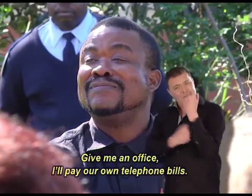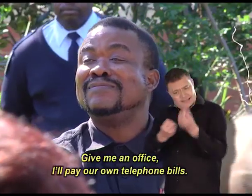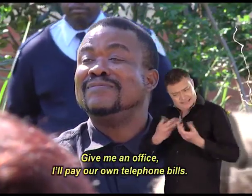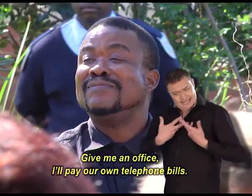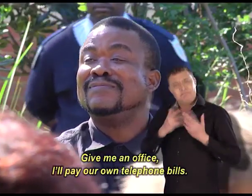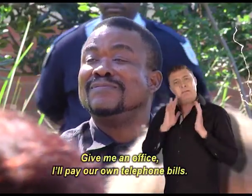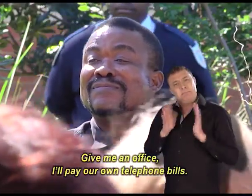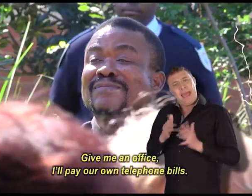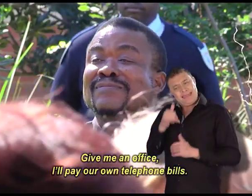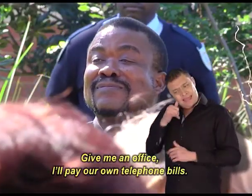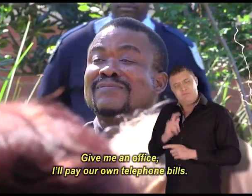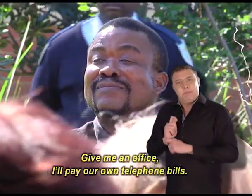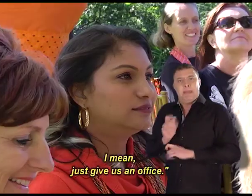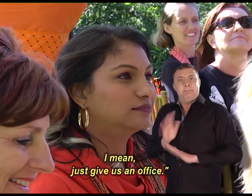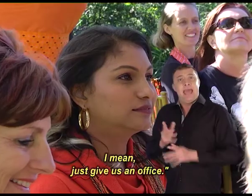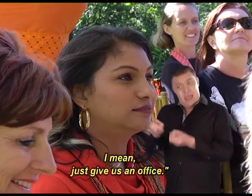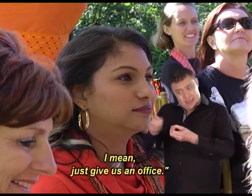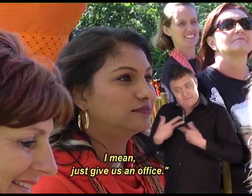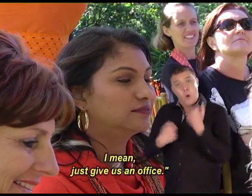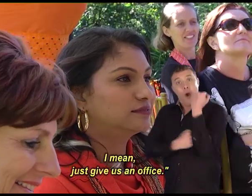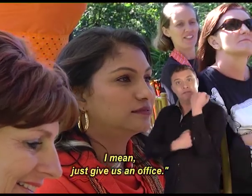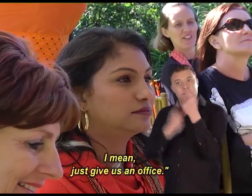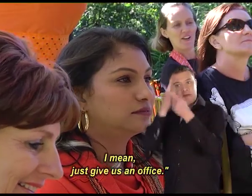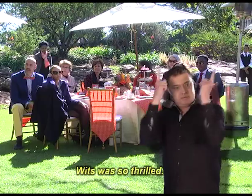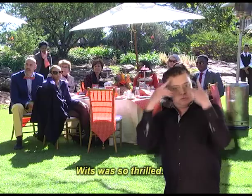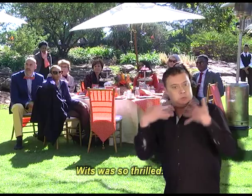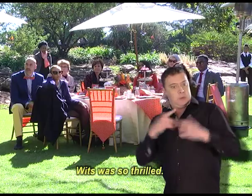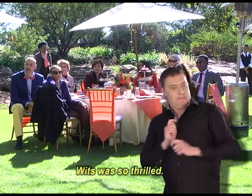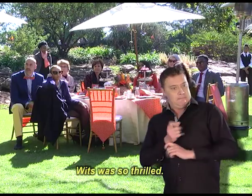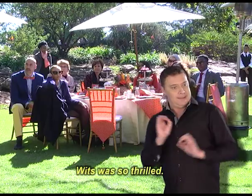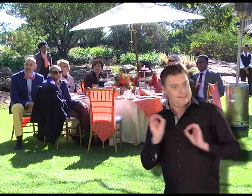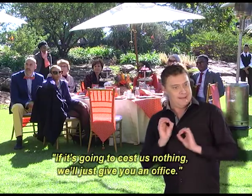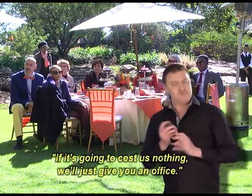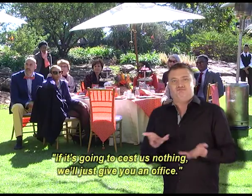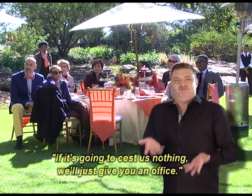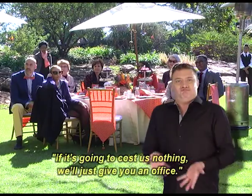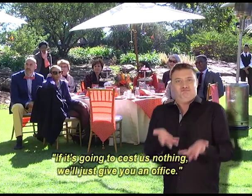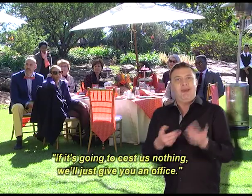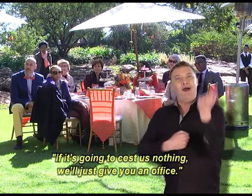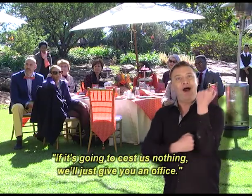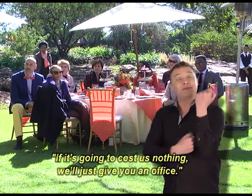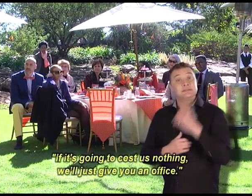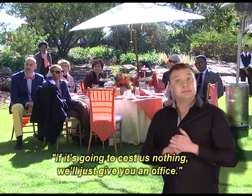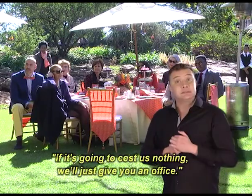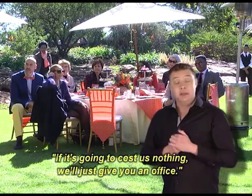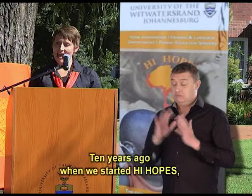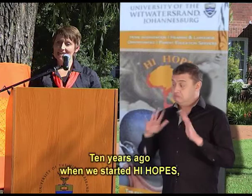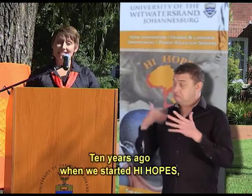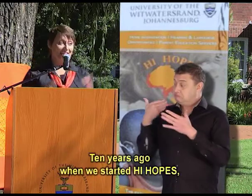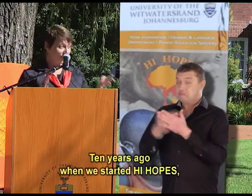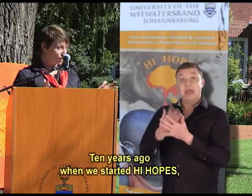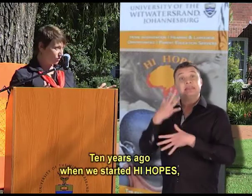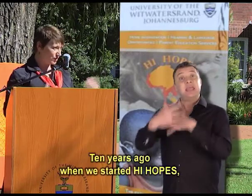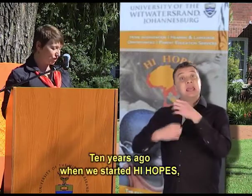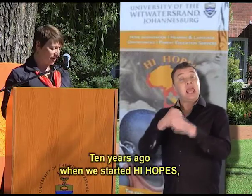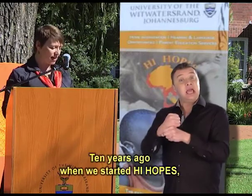office, I'll pay our own telephone bill. Just give us an office. And WITS was so thrilled, they said, well, if it's going to cost us nothing, we'll just give you an office. And